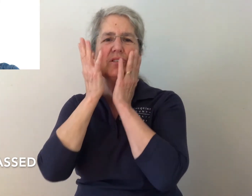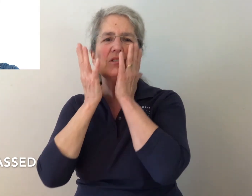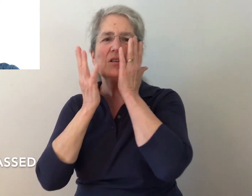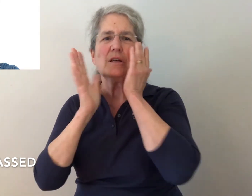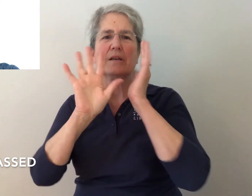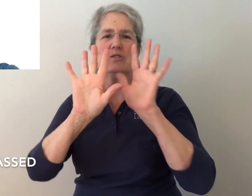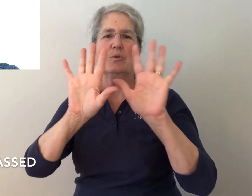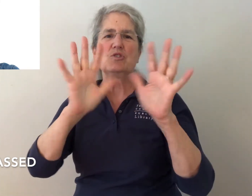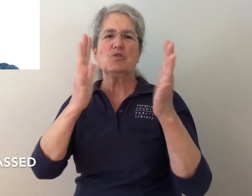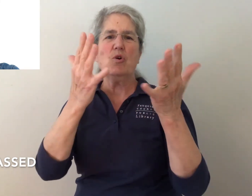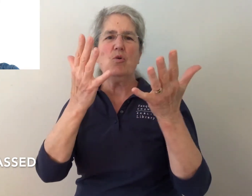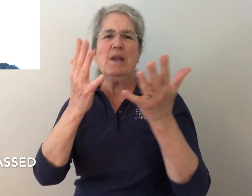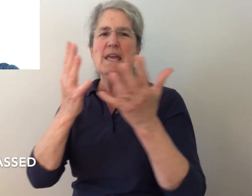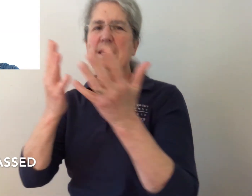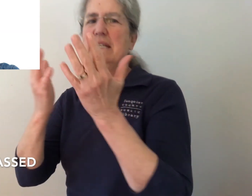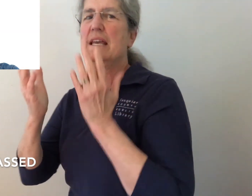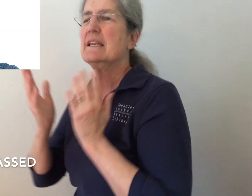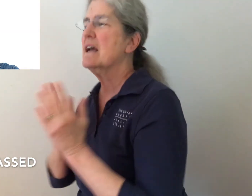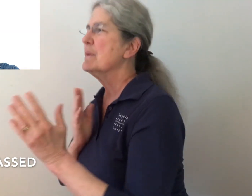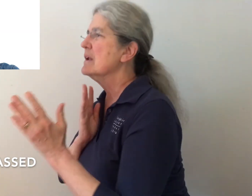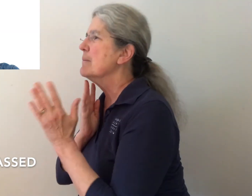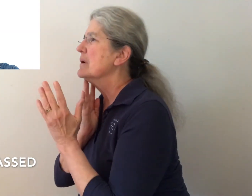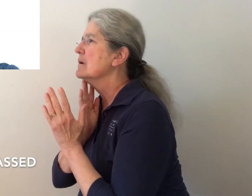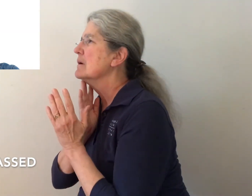Embarrassed. So it's your whole hand again coming up.